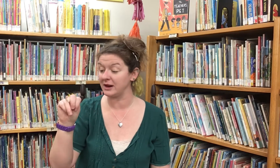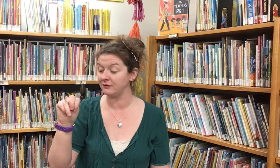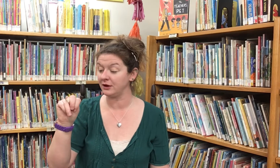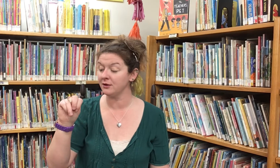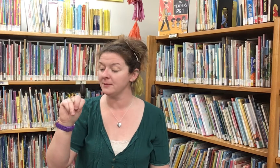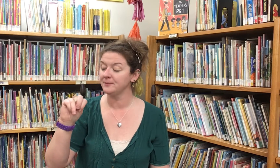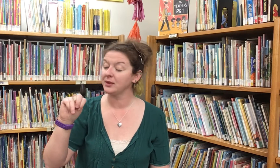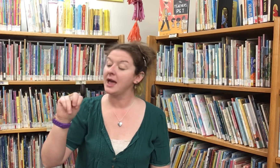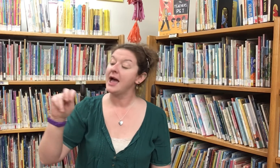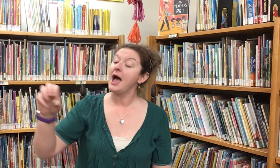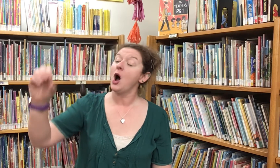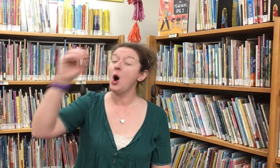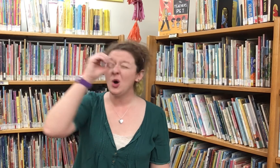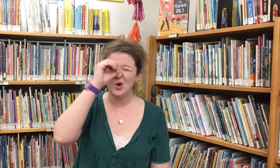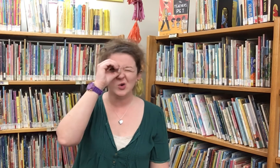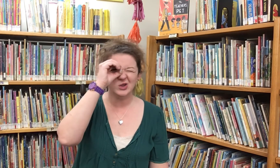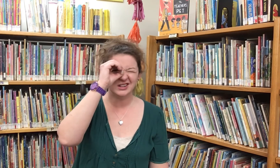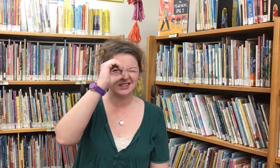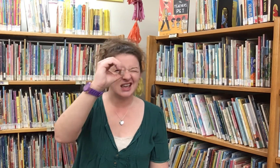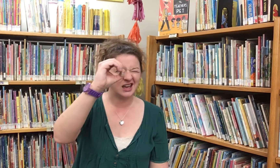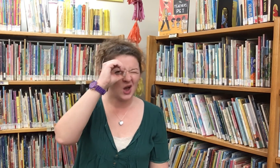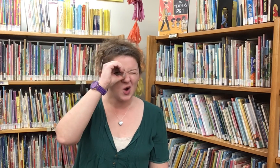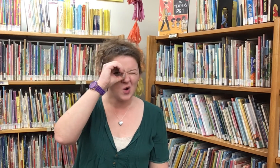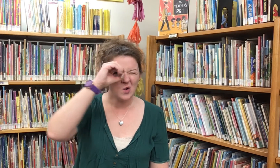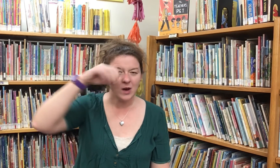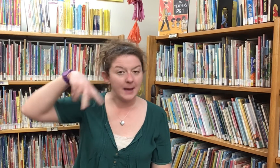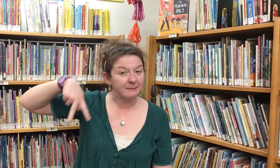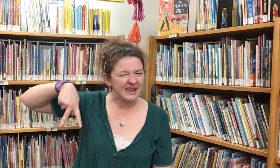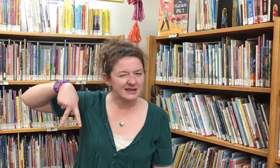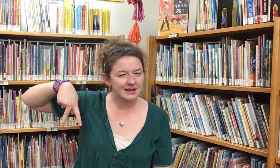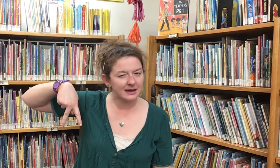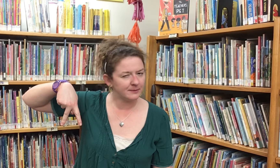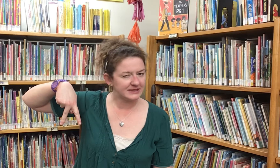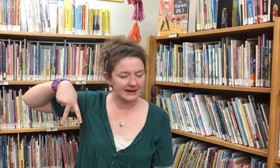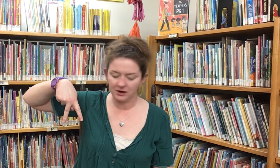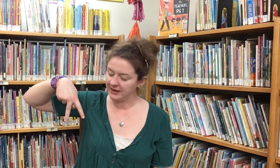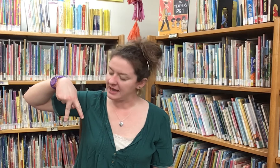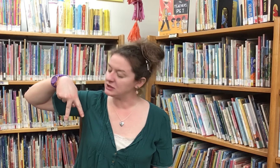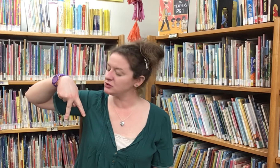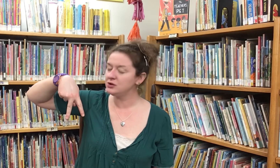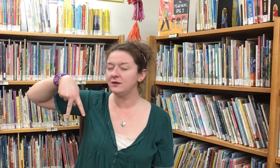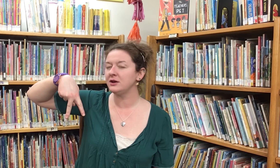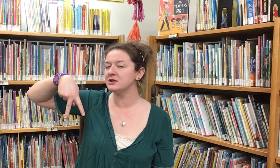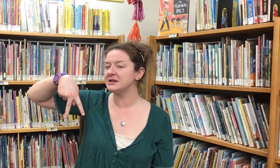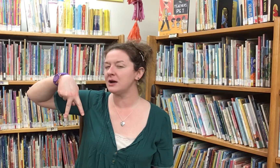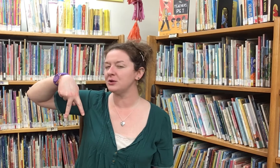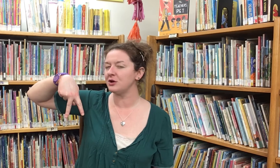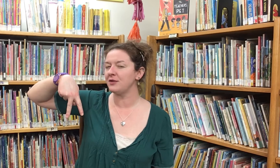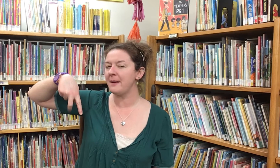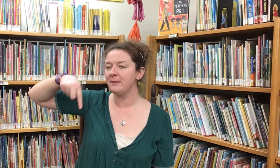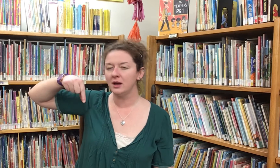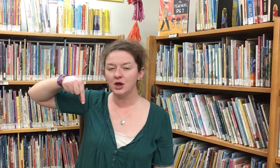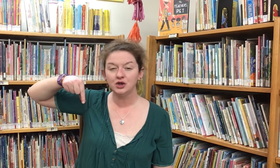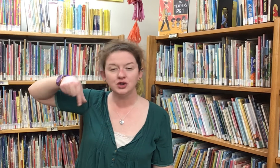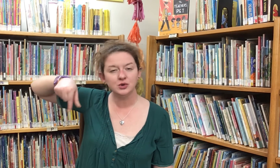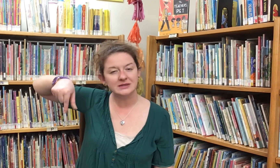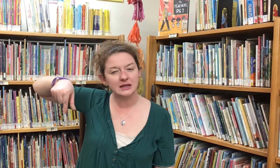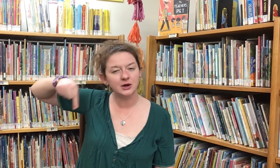finger. O looks like an O. P is like an upside down K, so two fingers down with your thumb. Q is a little